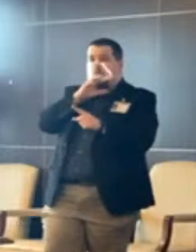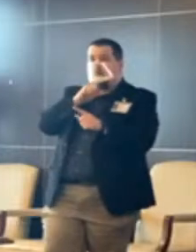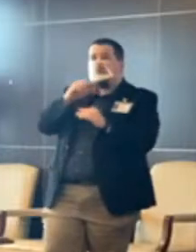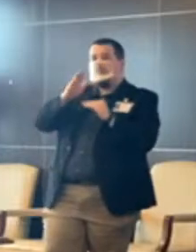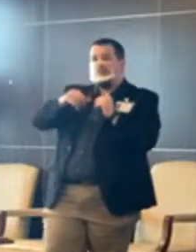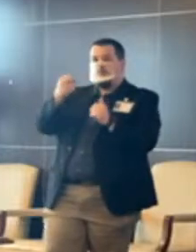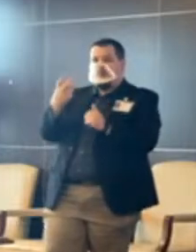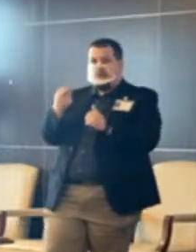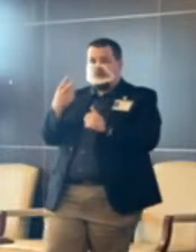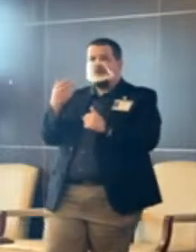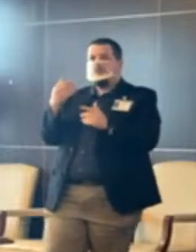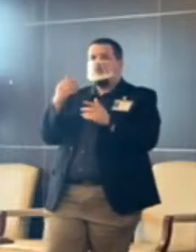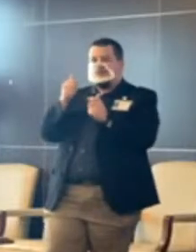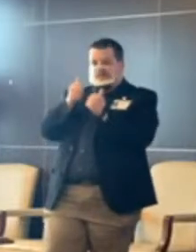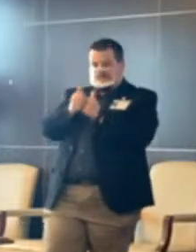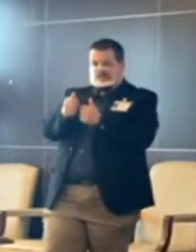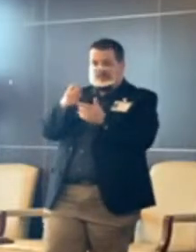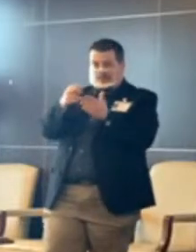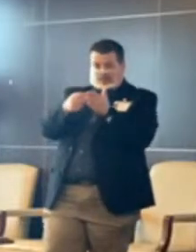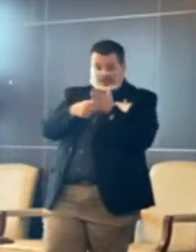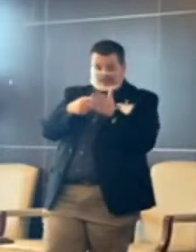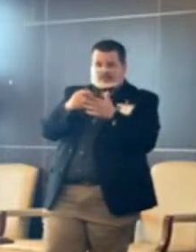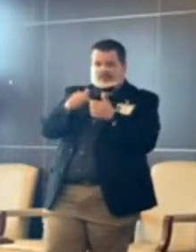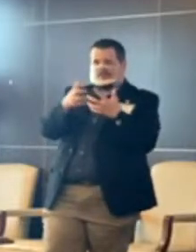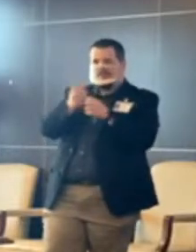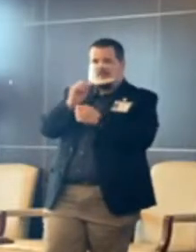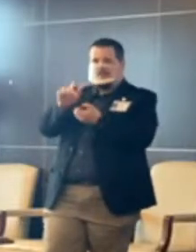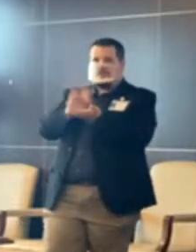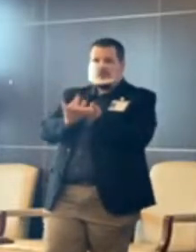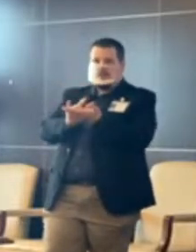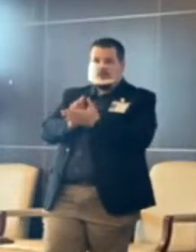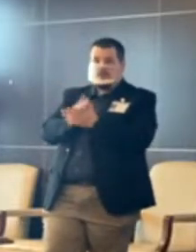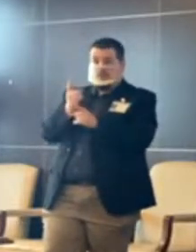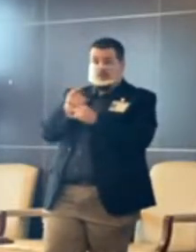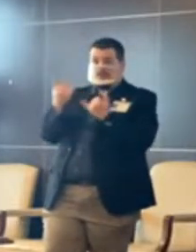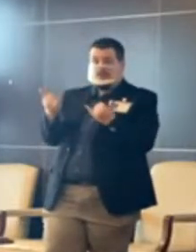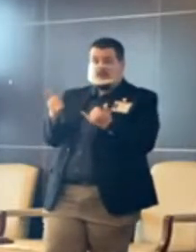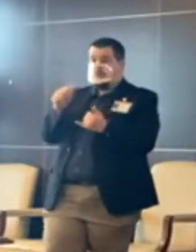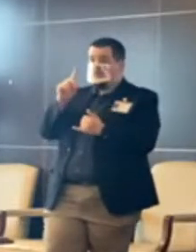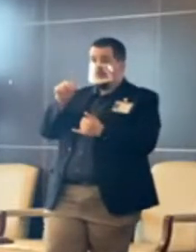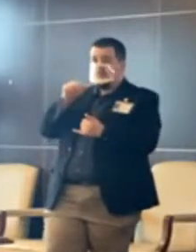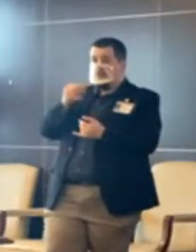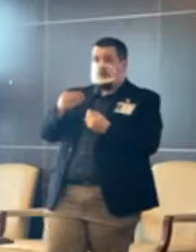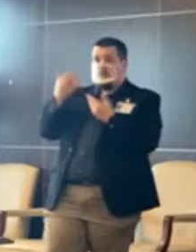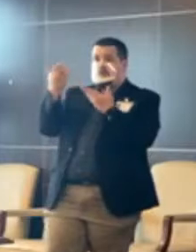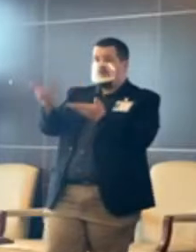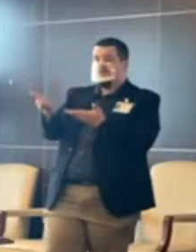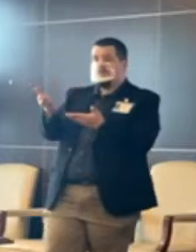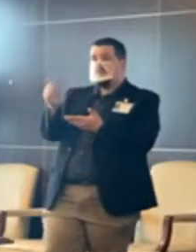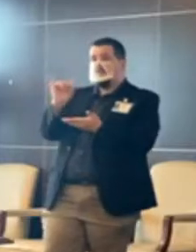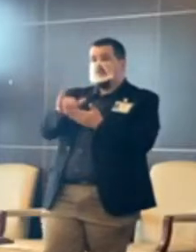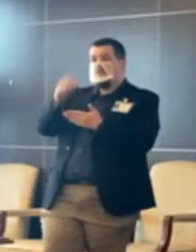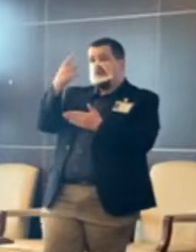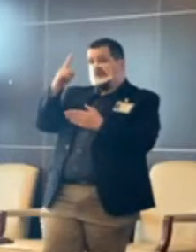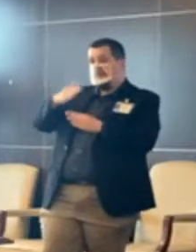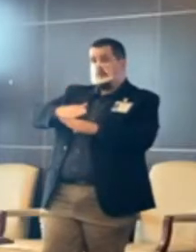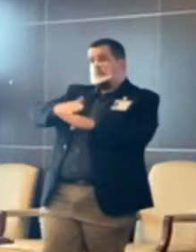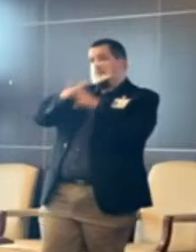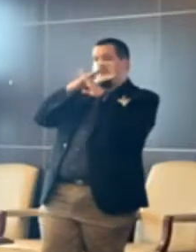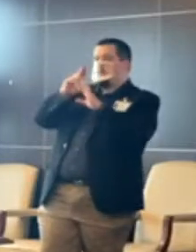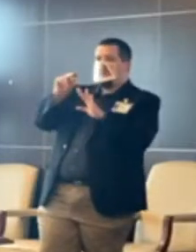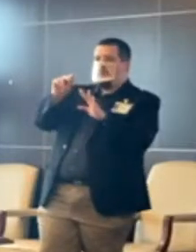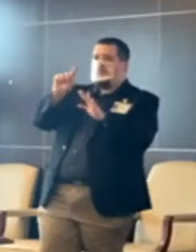12 who meet the criteria to receive the drug. At this time, we do not offer monoclonal antibodies for preventive care.